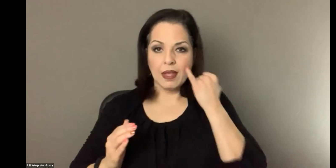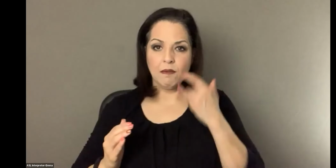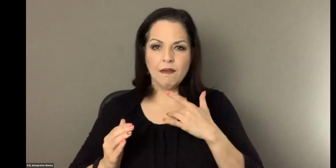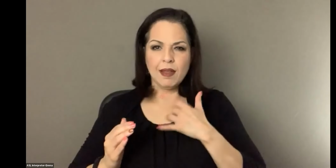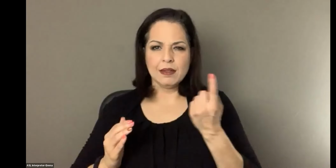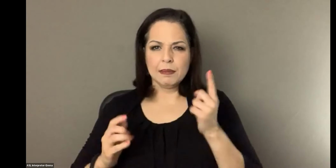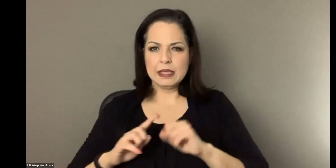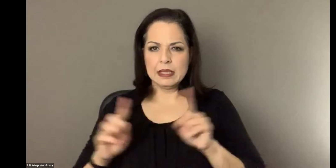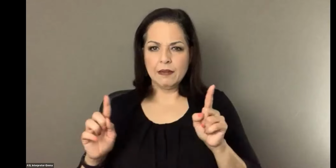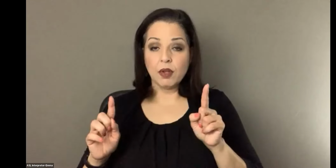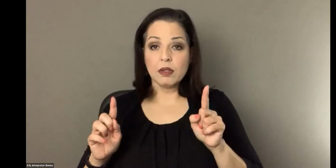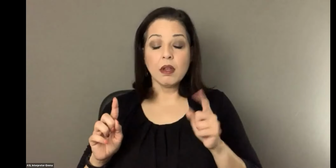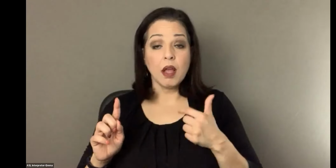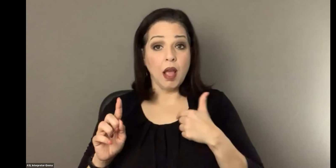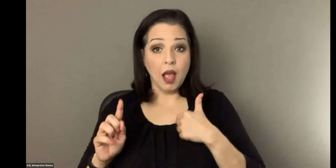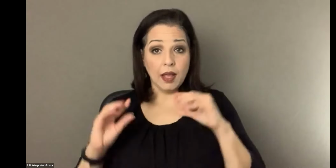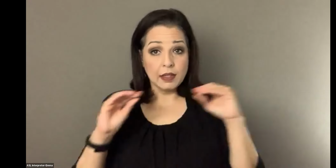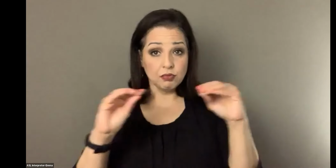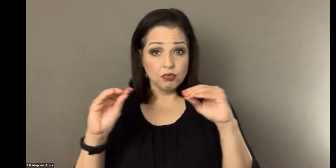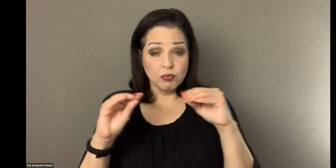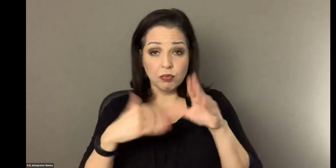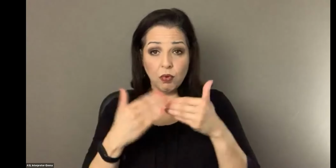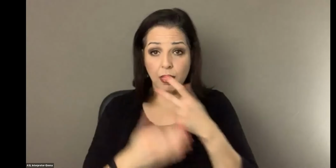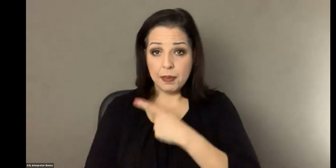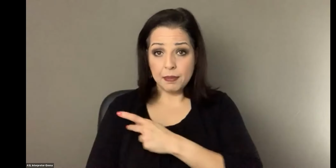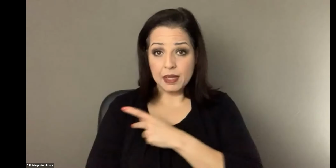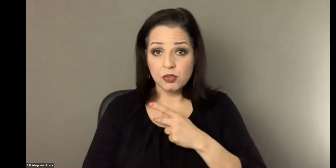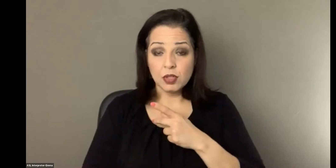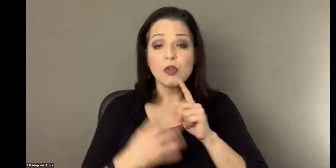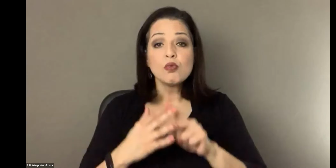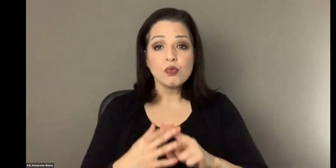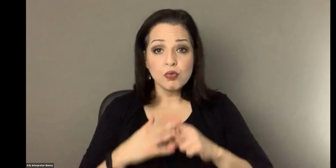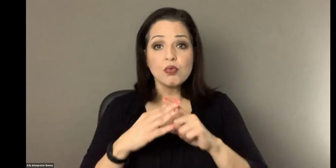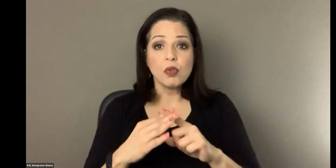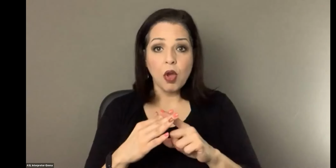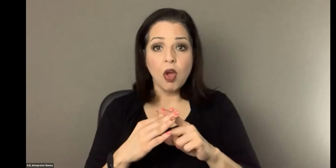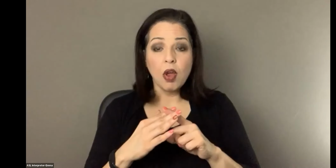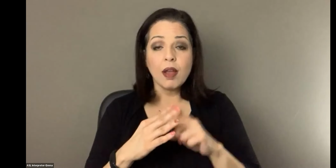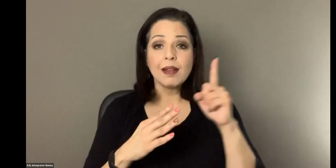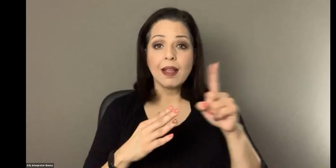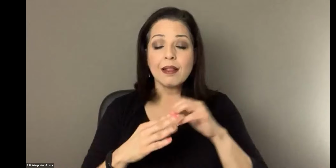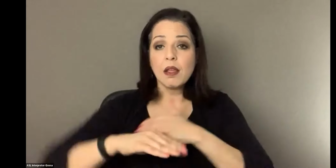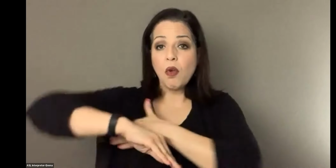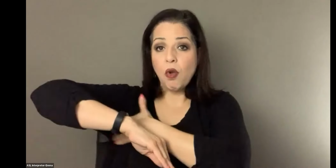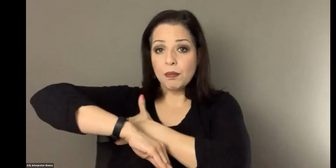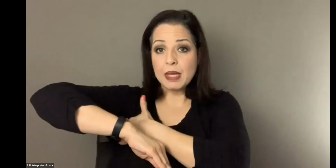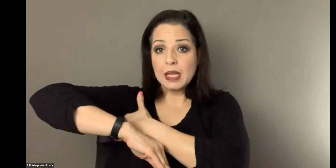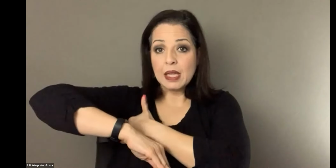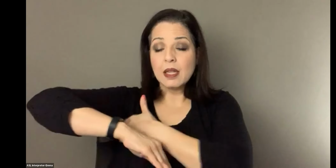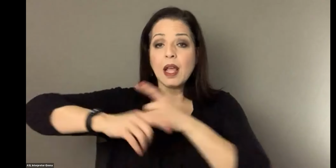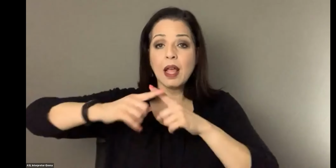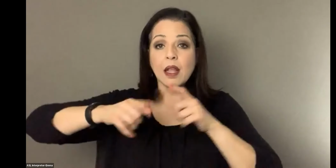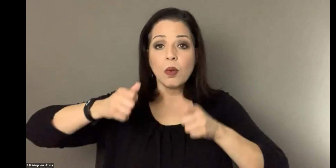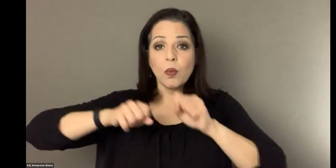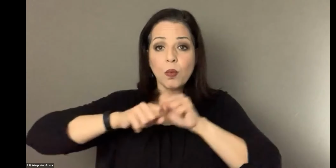I instruct all of my patients to start in the armpit and work with